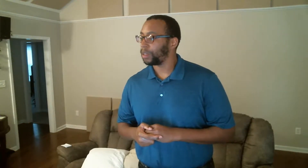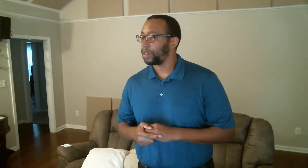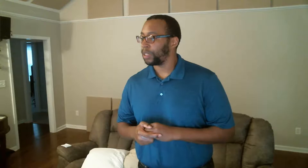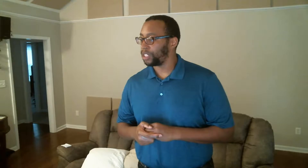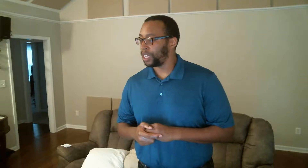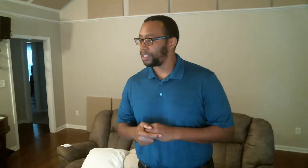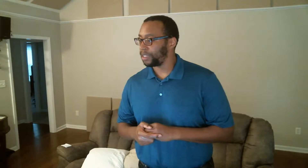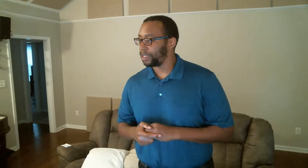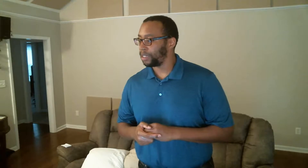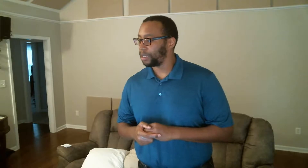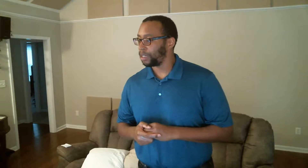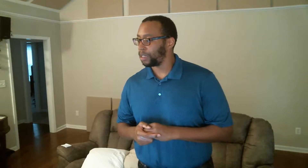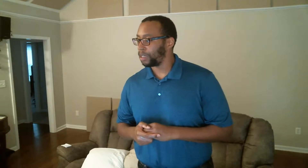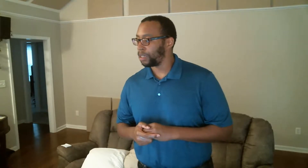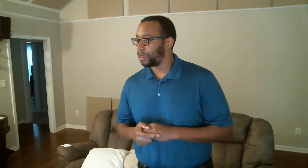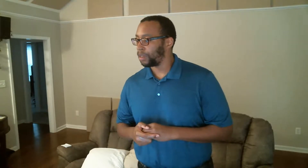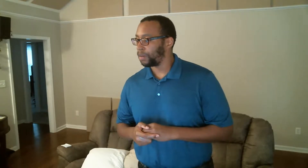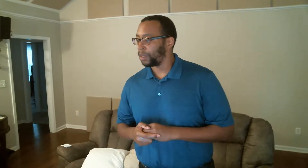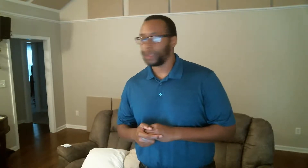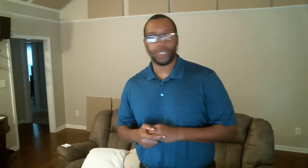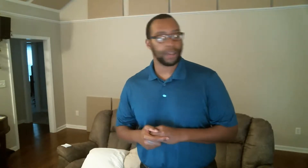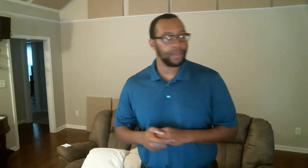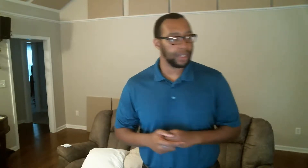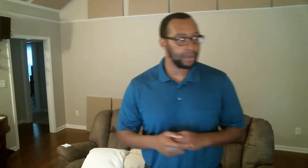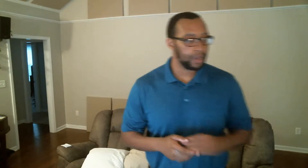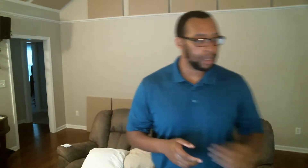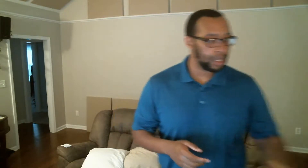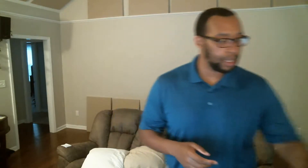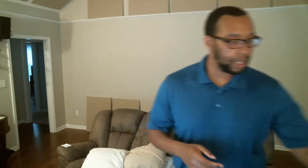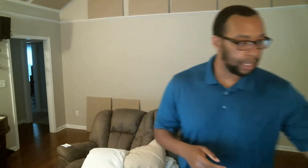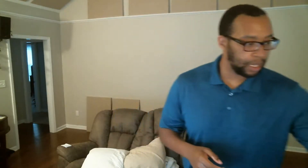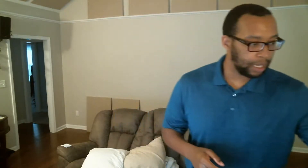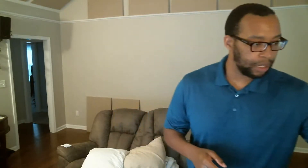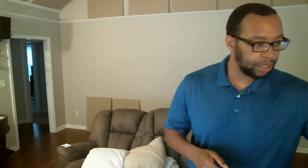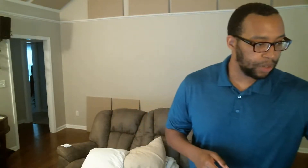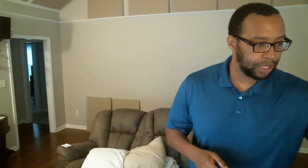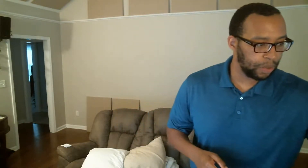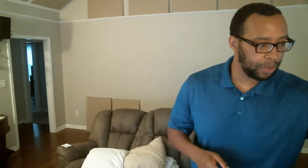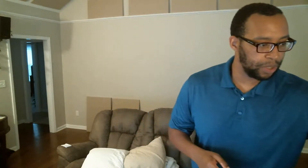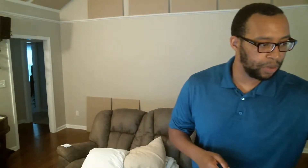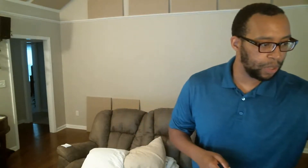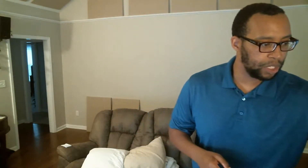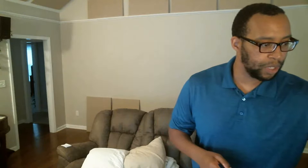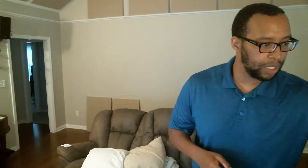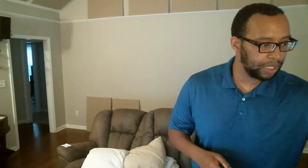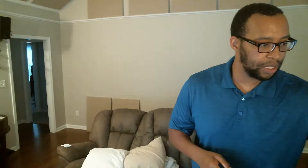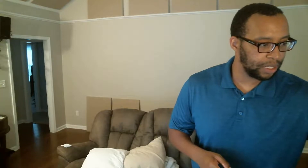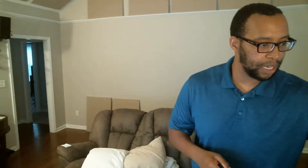Good, Jocelyn. Let me check Facebook. Anything again? Teresa, what did you want to see a second